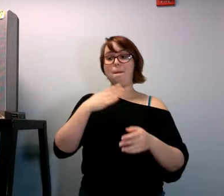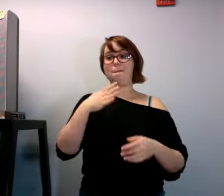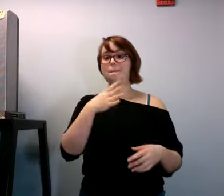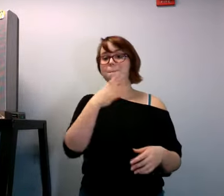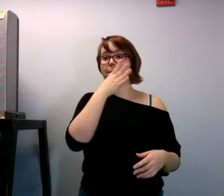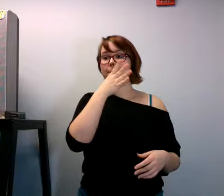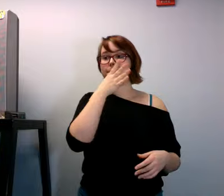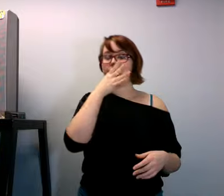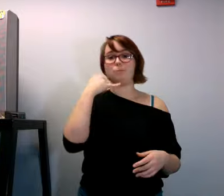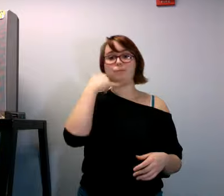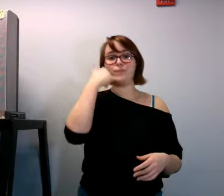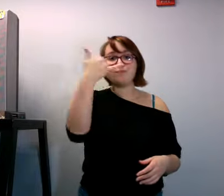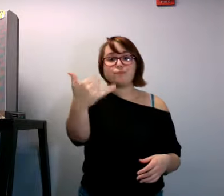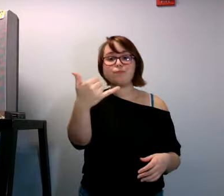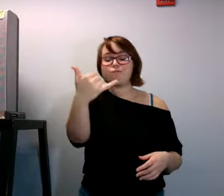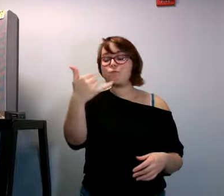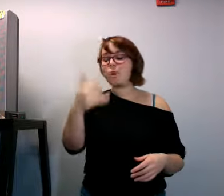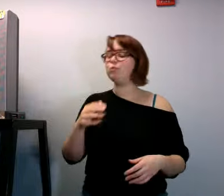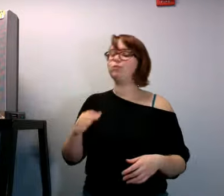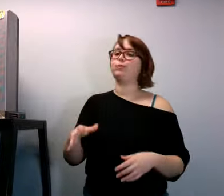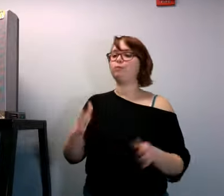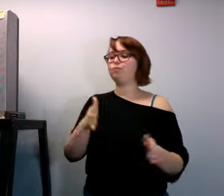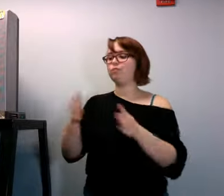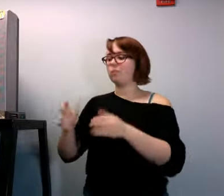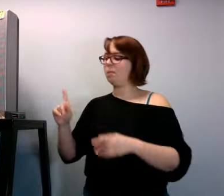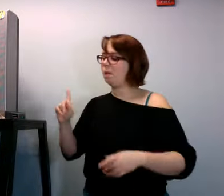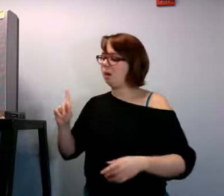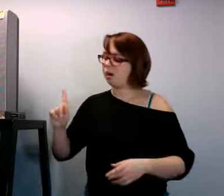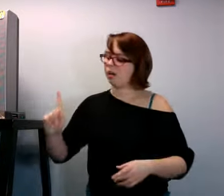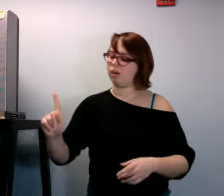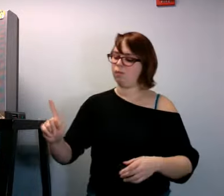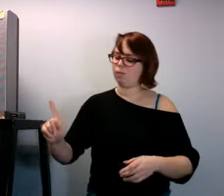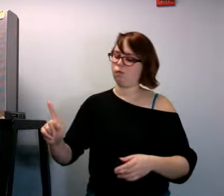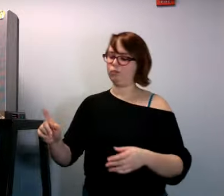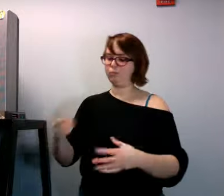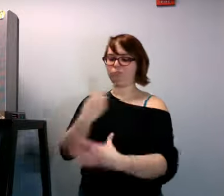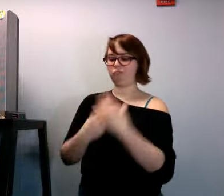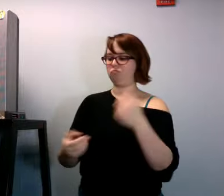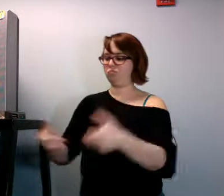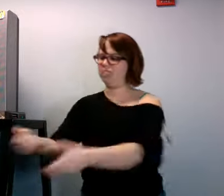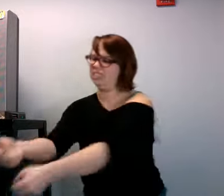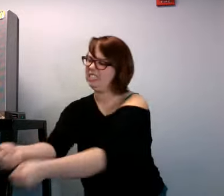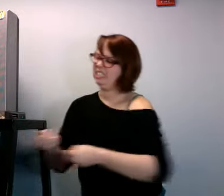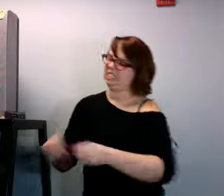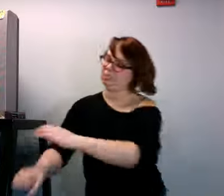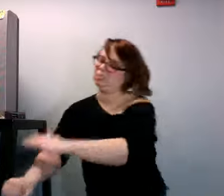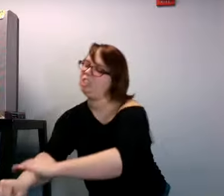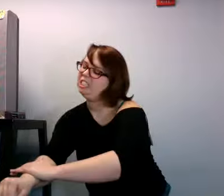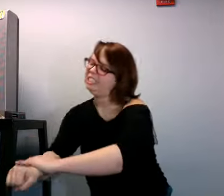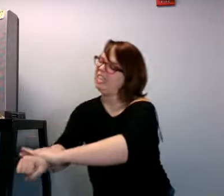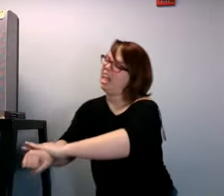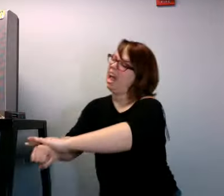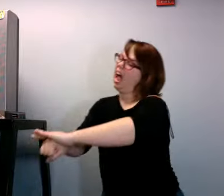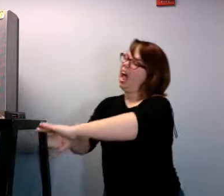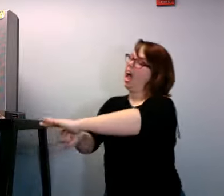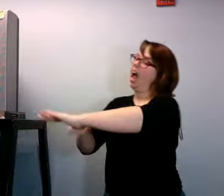two of them, they get me out of the steps. Well, you would think that my mother would be so scared that she would